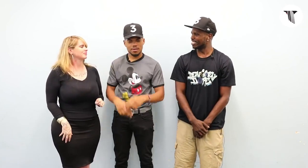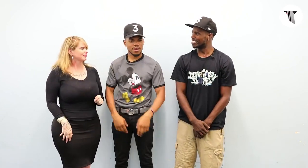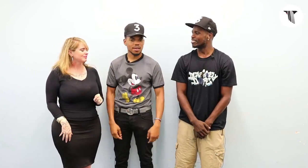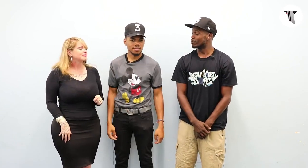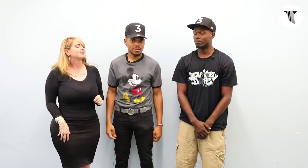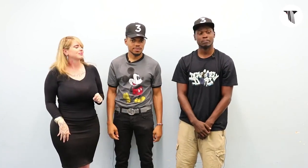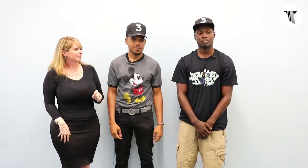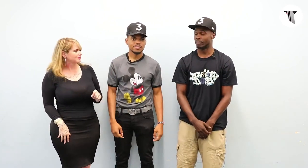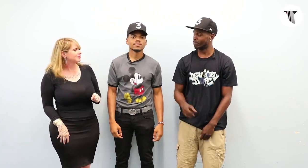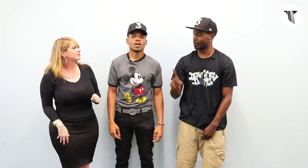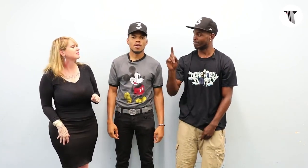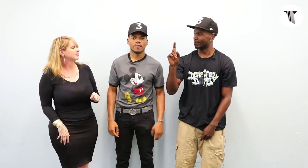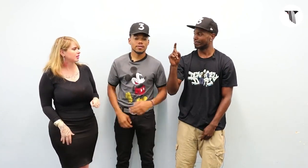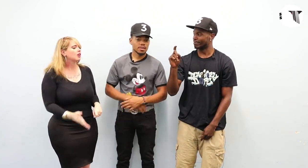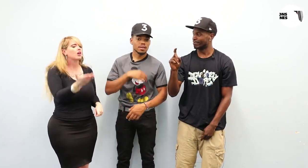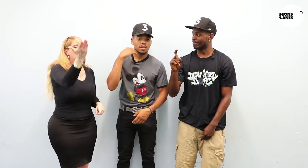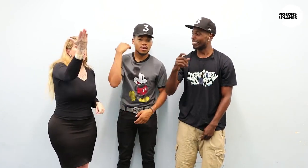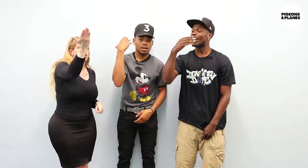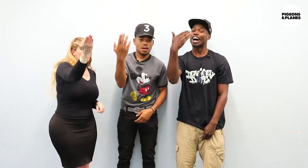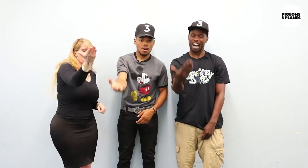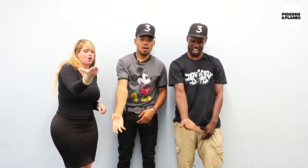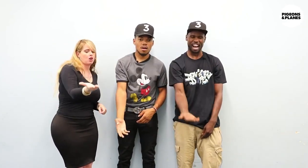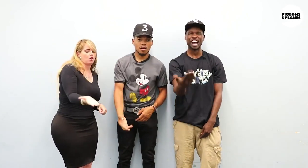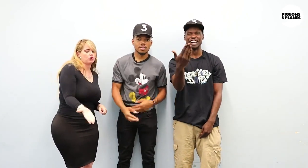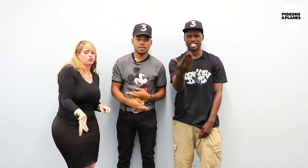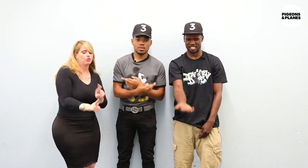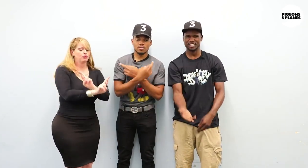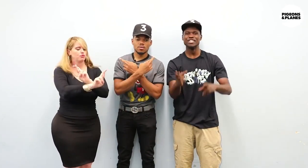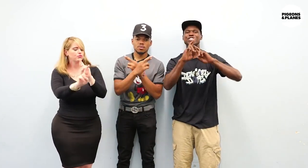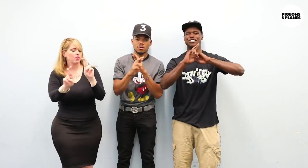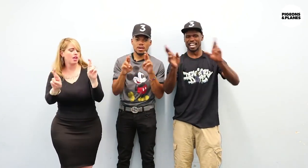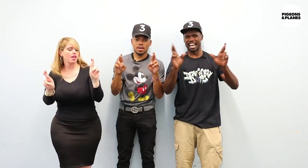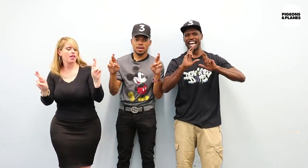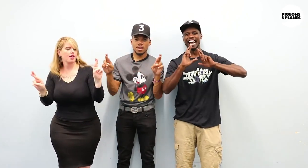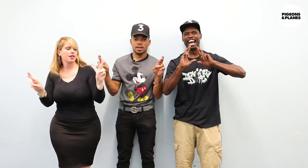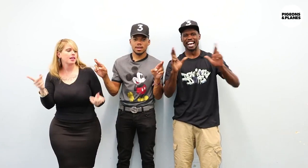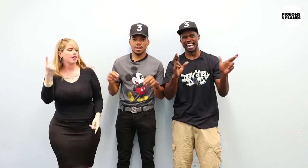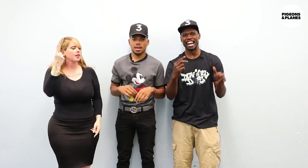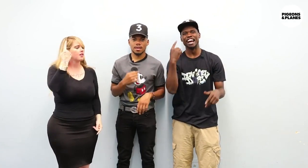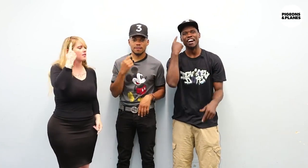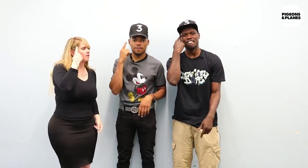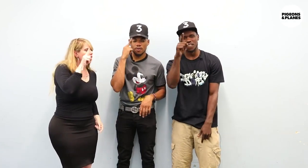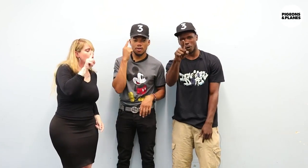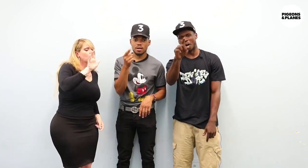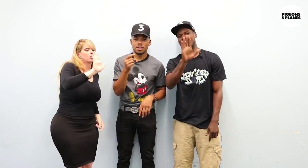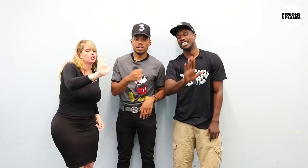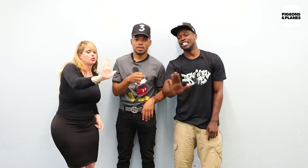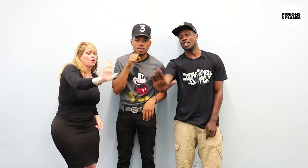okay. All right. Are you ready for your